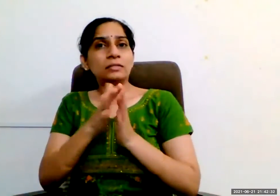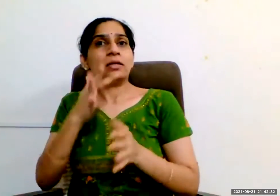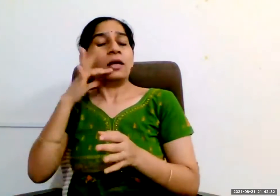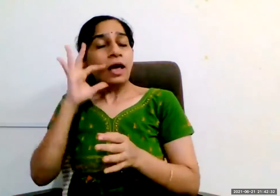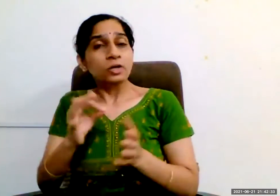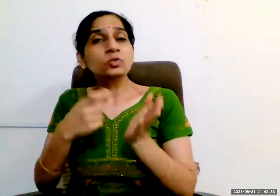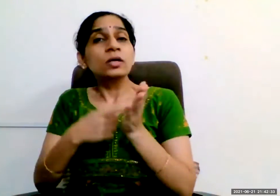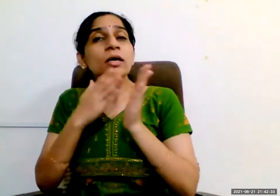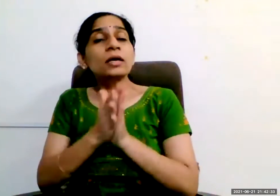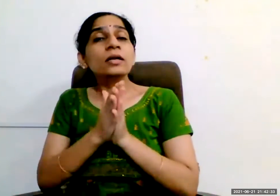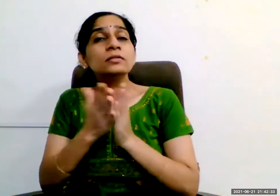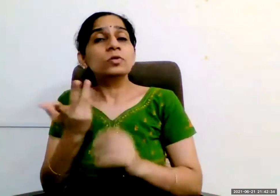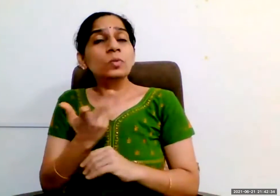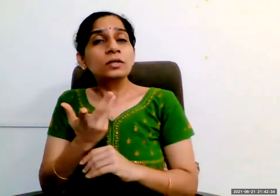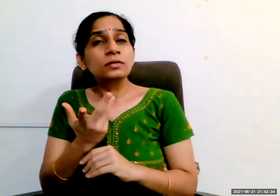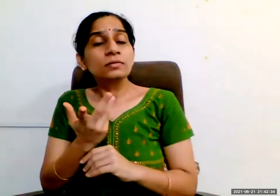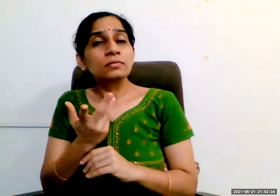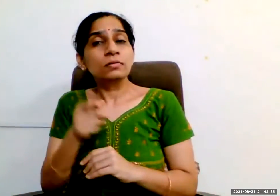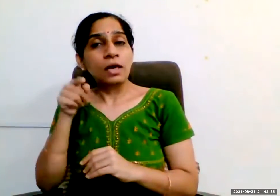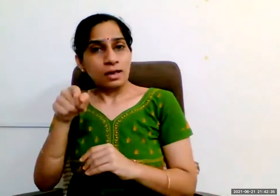there are certain things which we should follow.